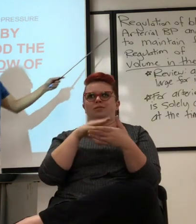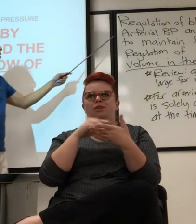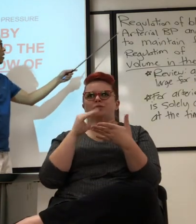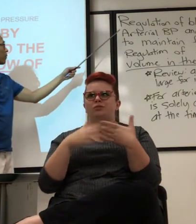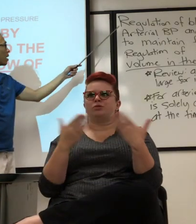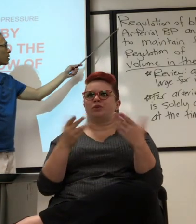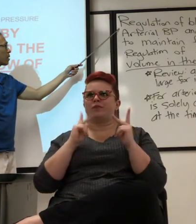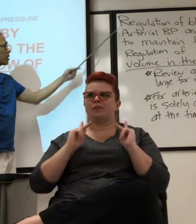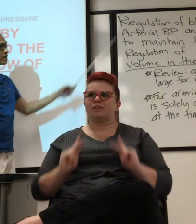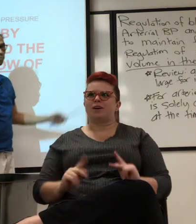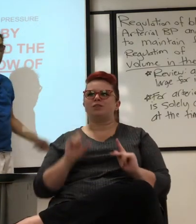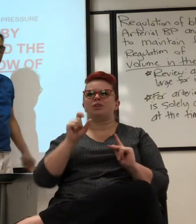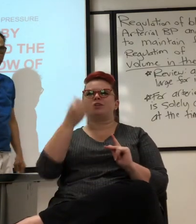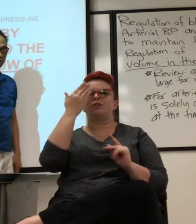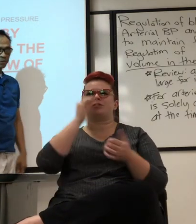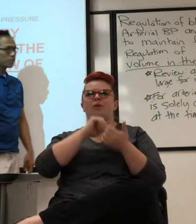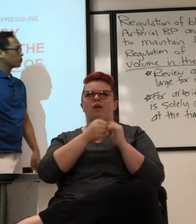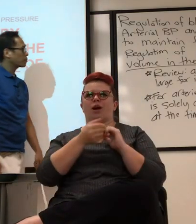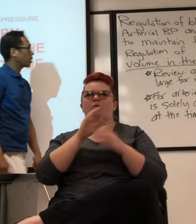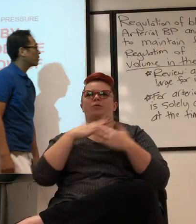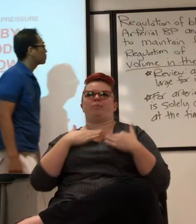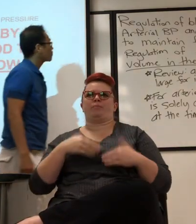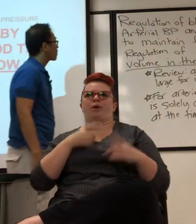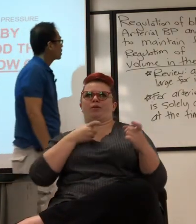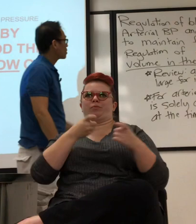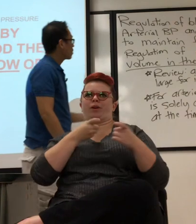know how the body regulates blood pressure?